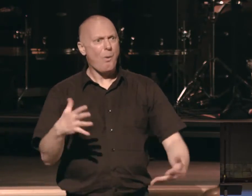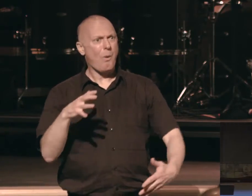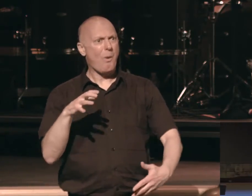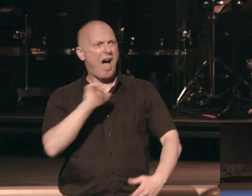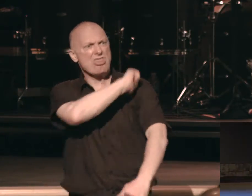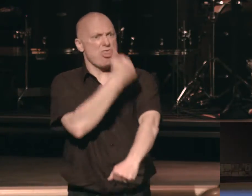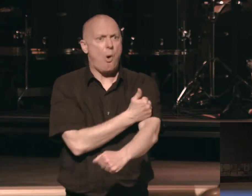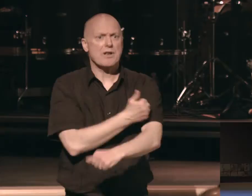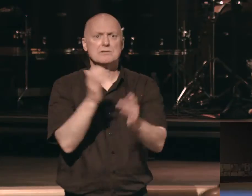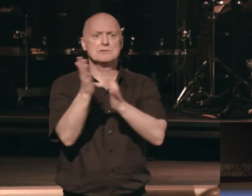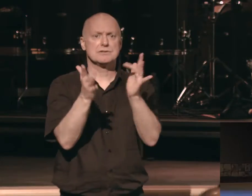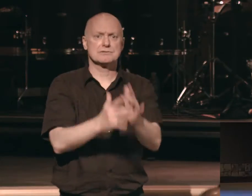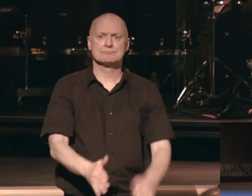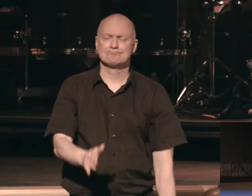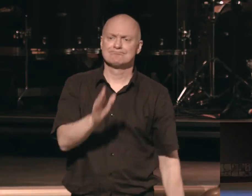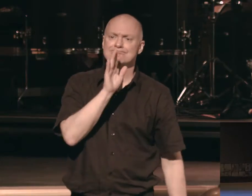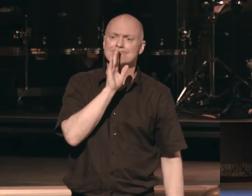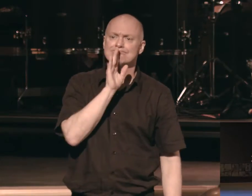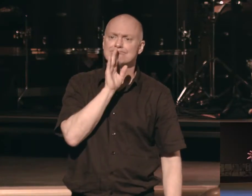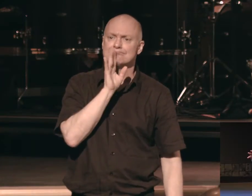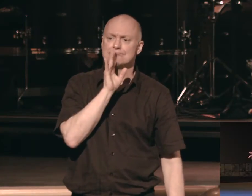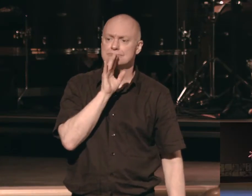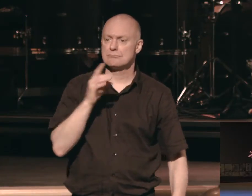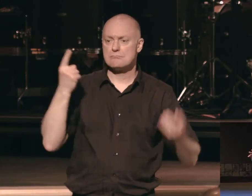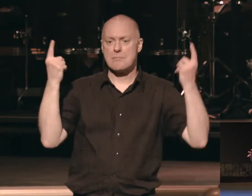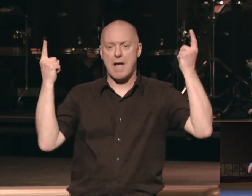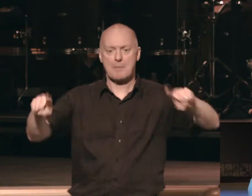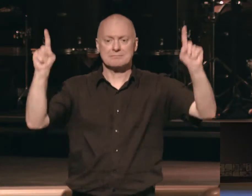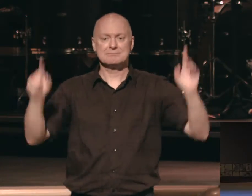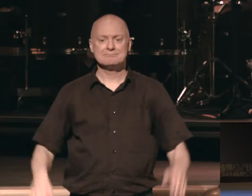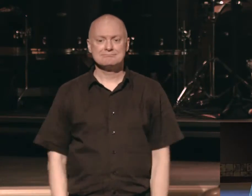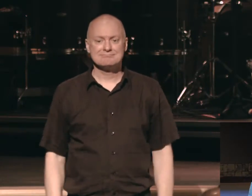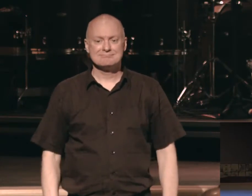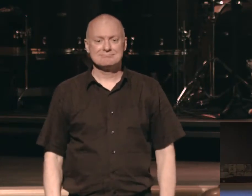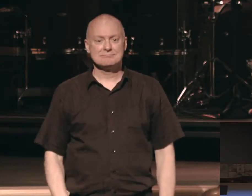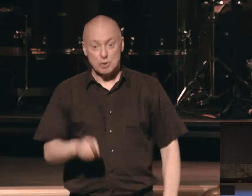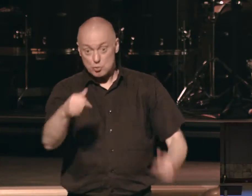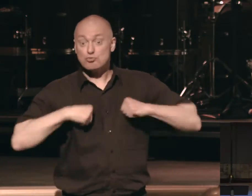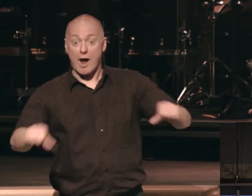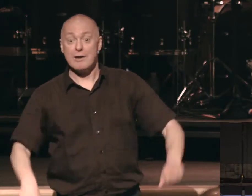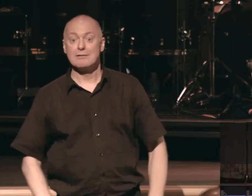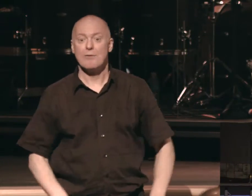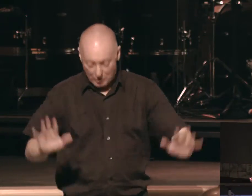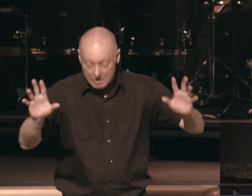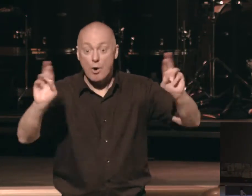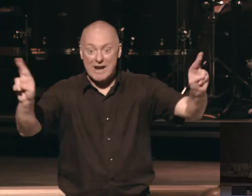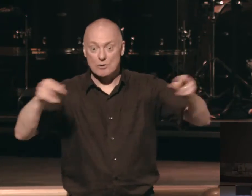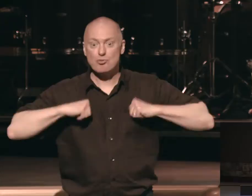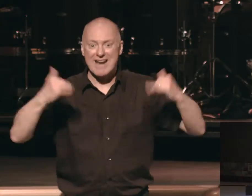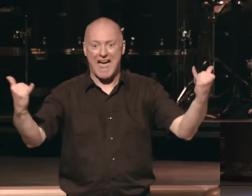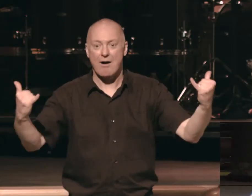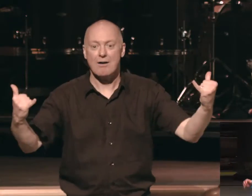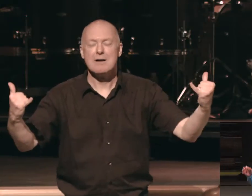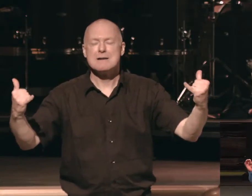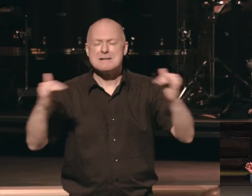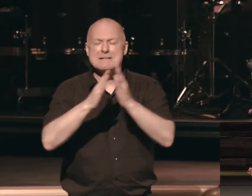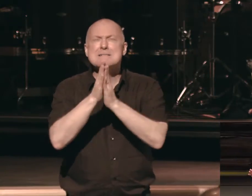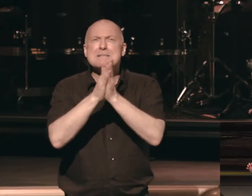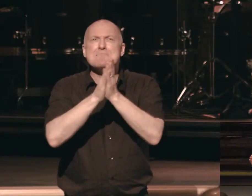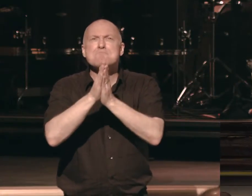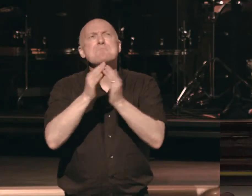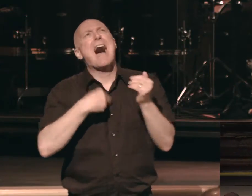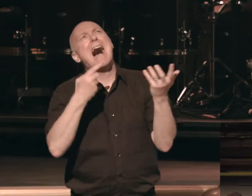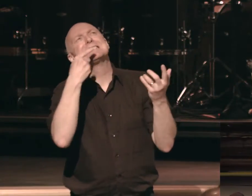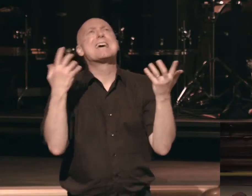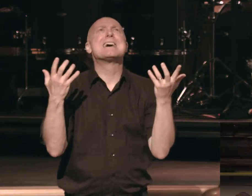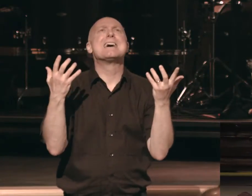He speaks and it happens. Let's try that, okay? Let's try that right now. So I want to say today